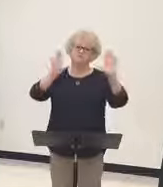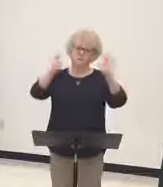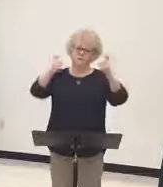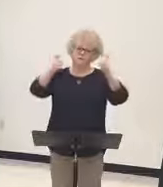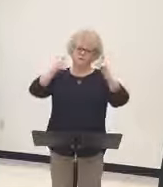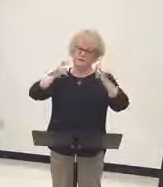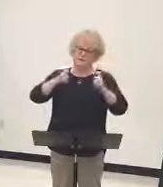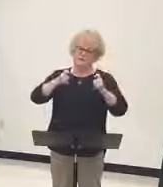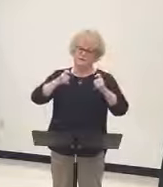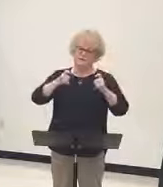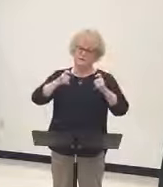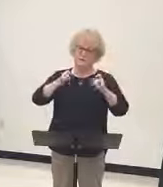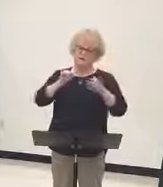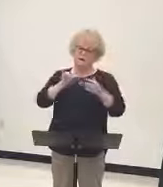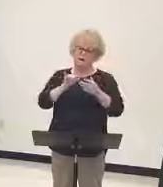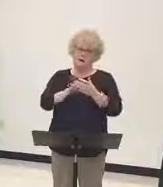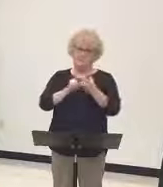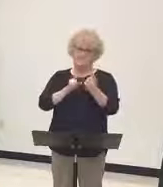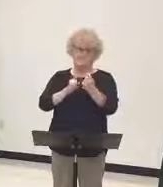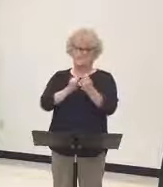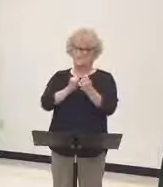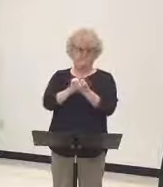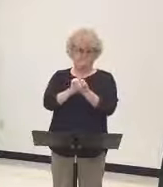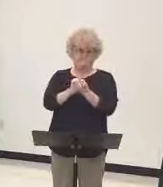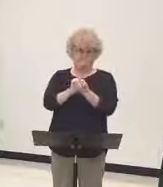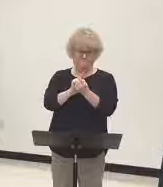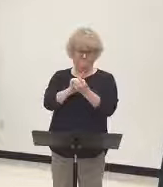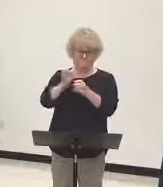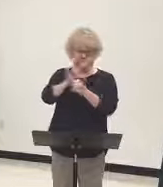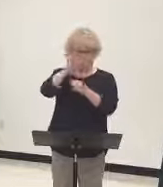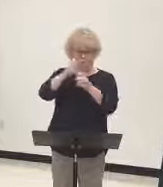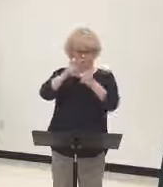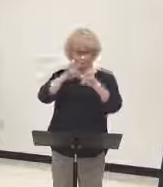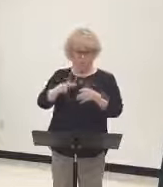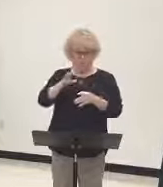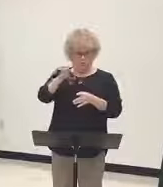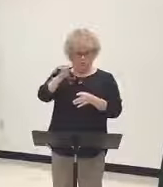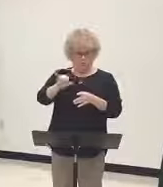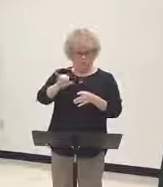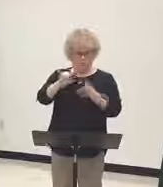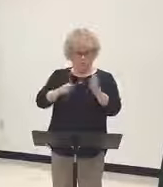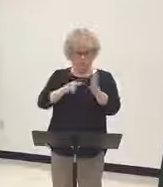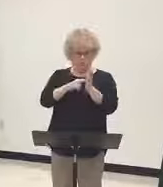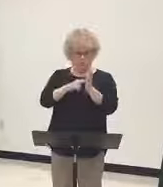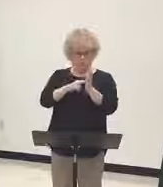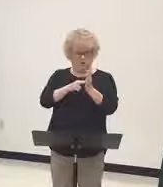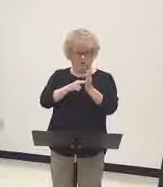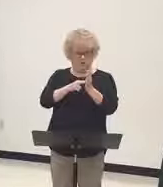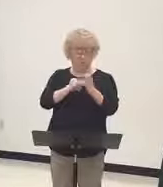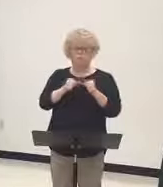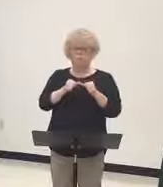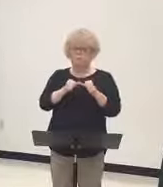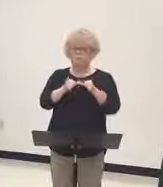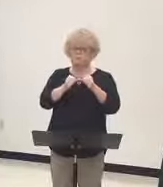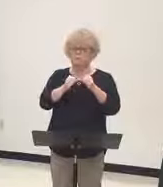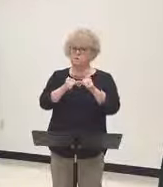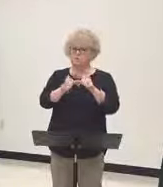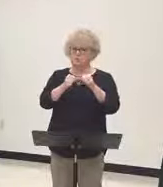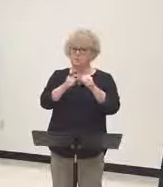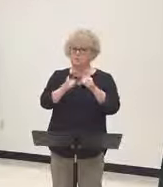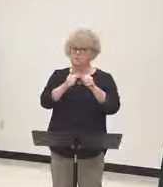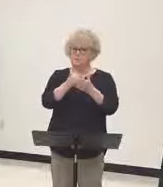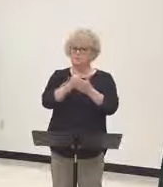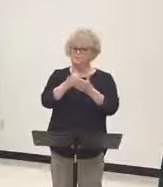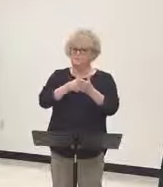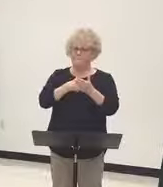gift was that I met the spiritual director on that retreat, who would then continue the spiritual